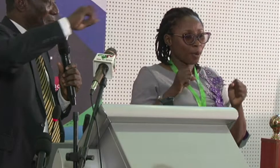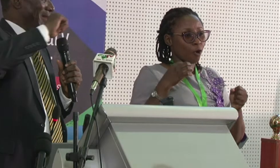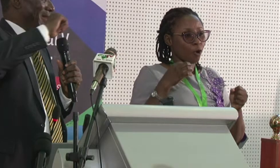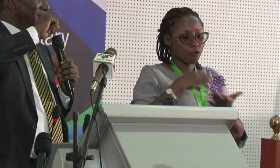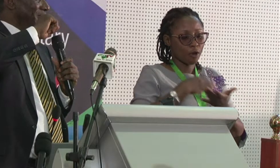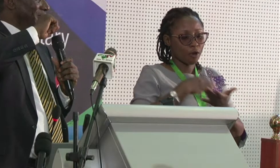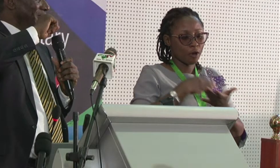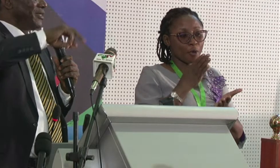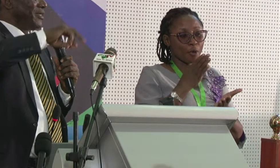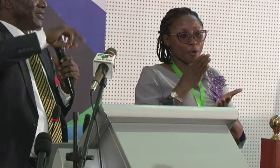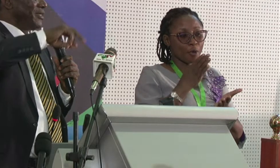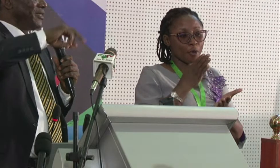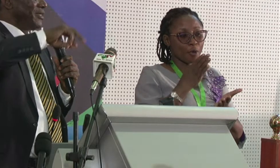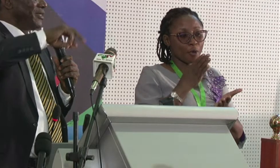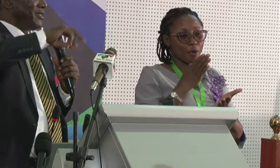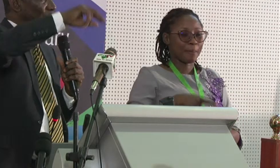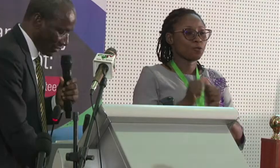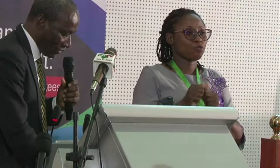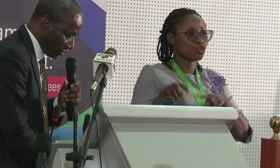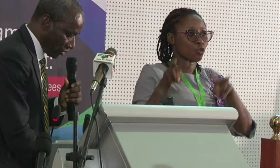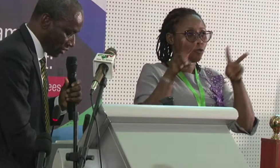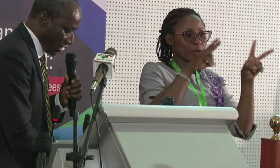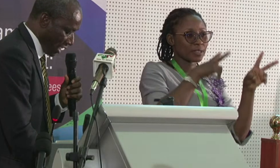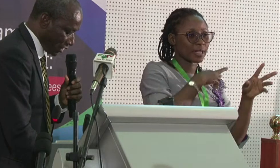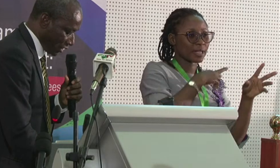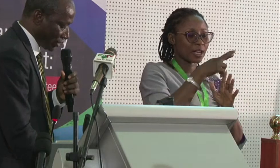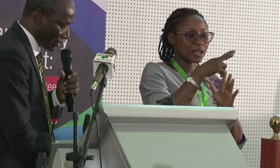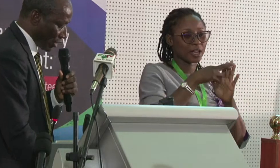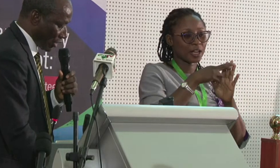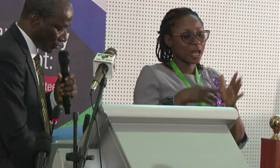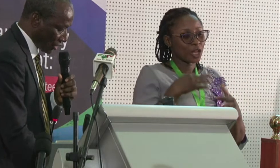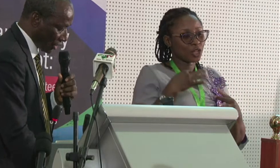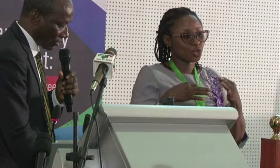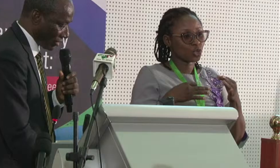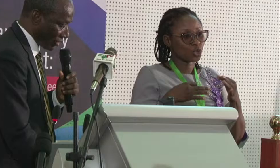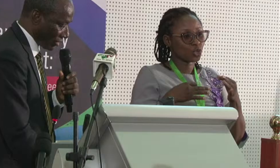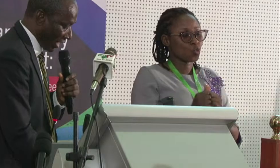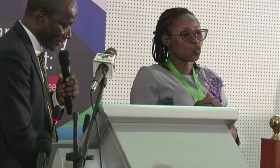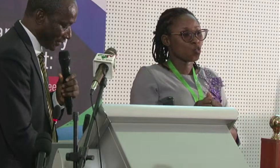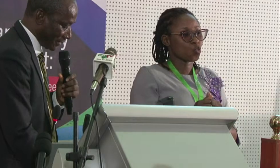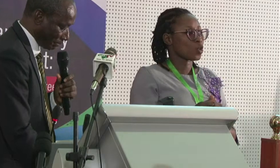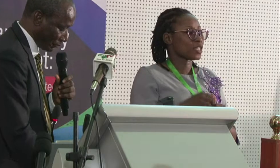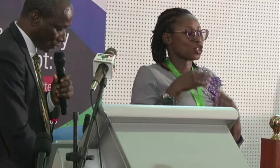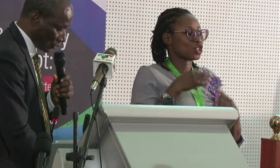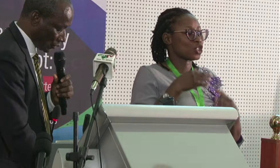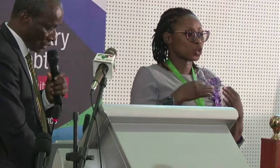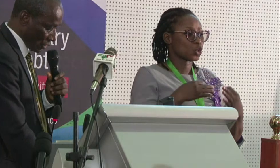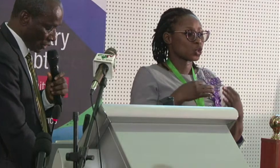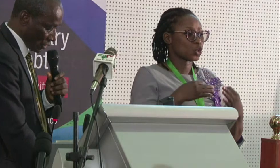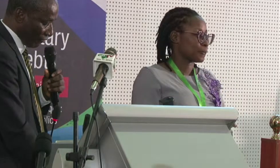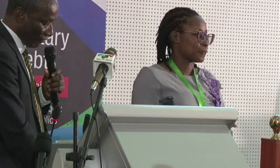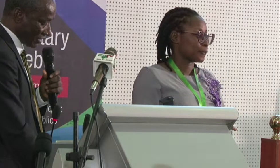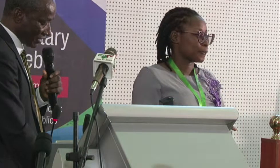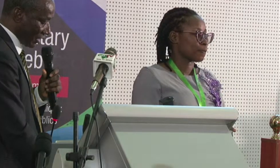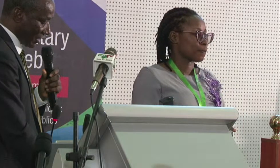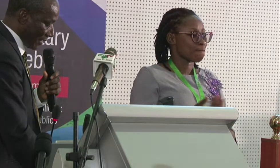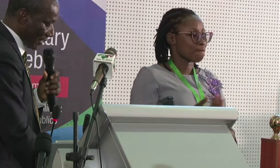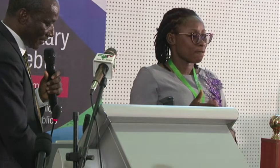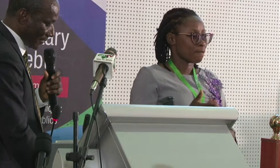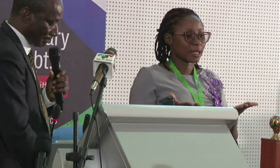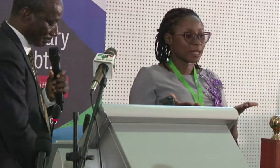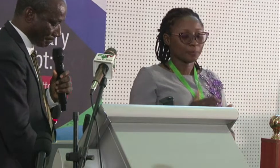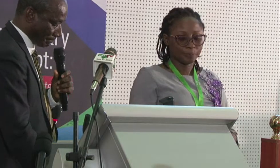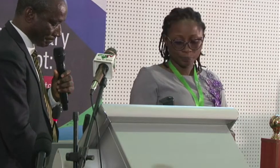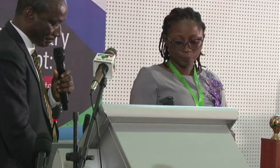in the parliament. The power of fiscal regulation and the judiciary with adjudication. Next slide. So I'll be fast here. Next slide,